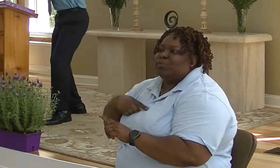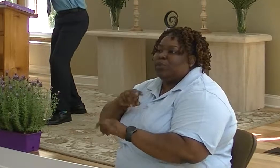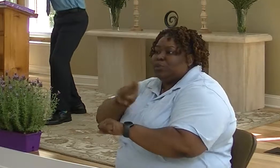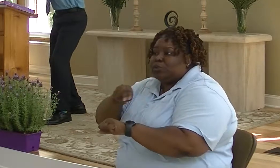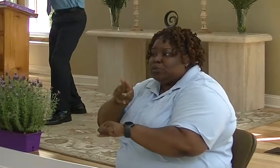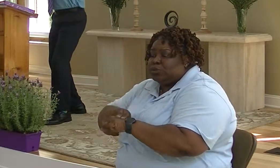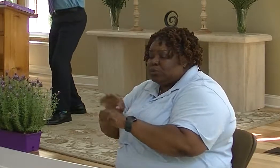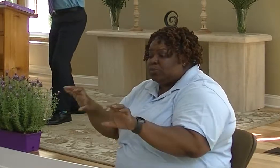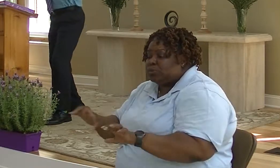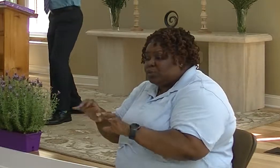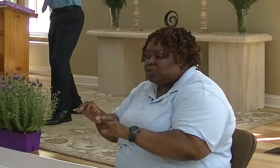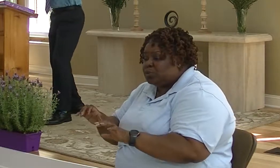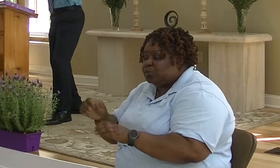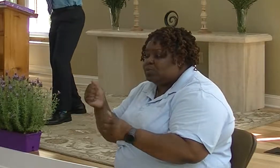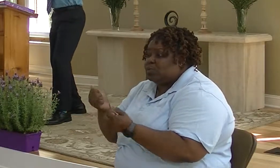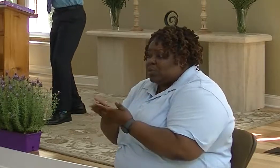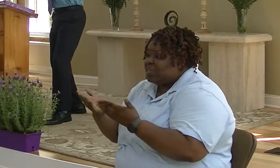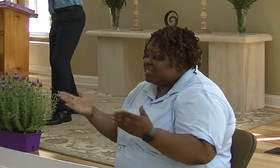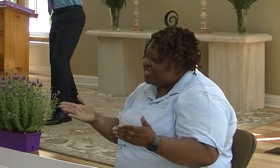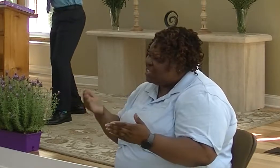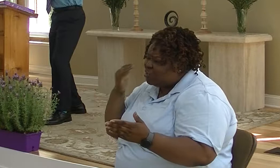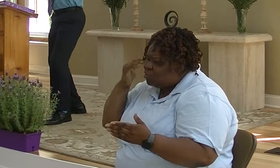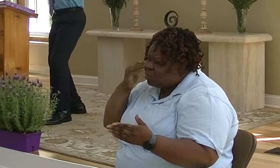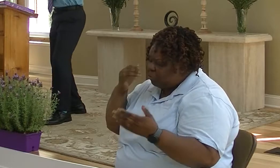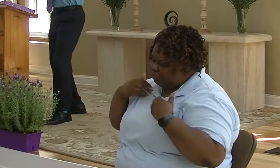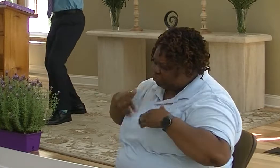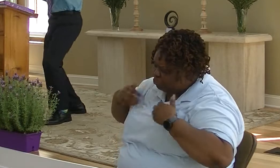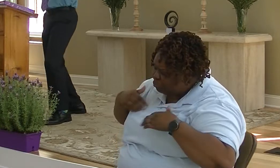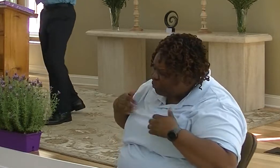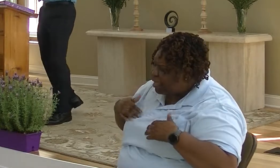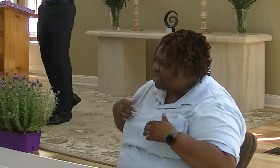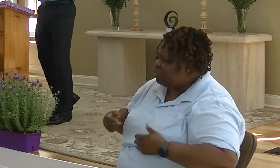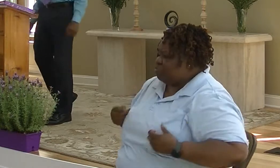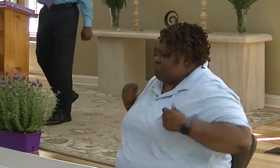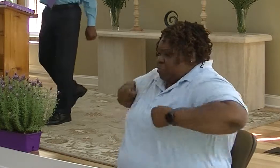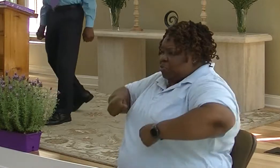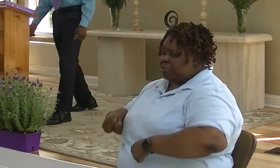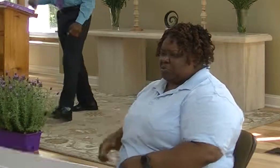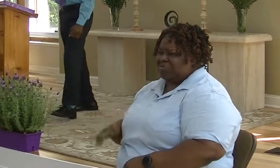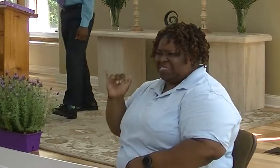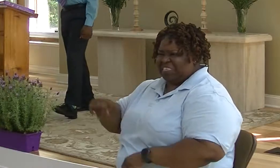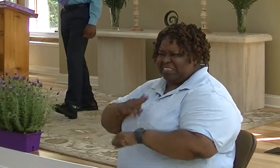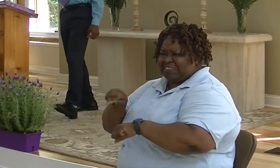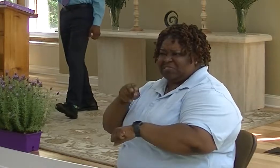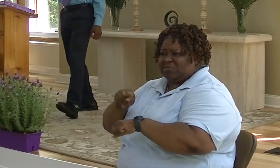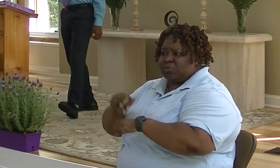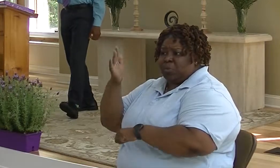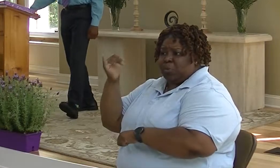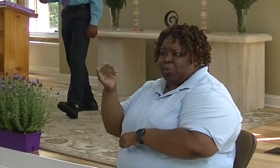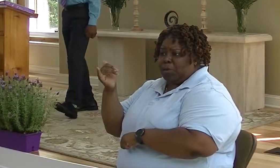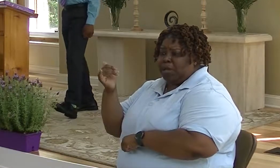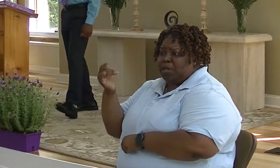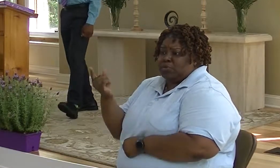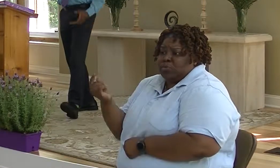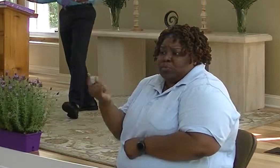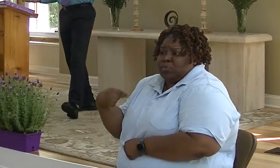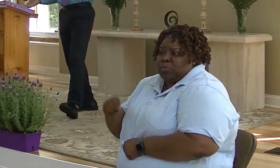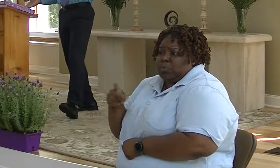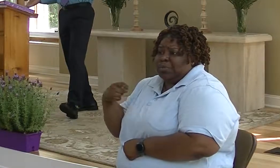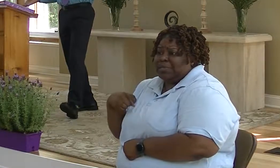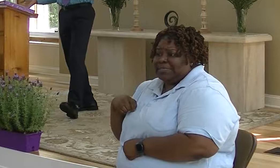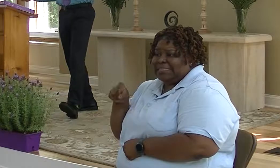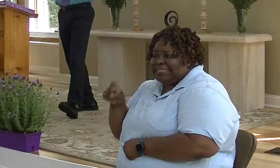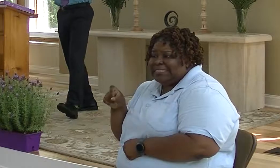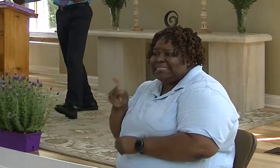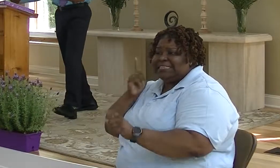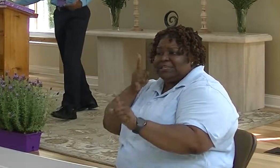naturally clothe and bathe ourselves, stuff, it's normal. So why would goals and dreams not